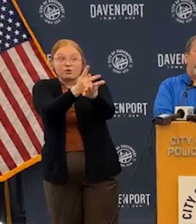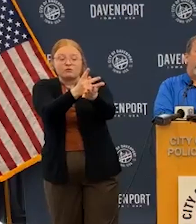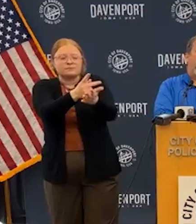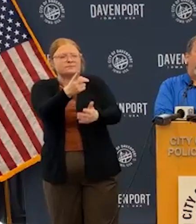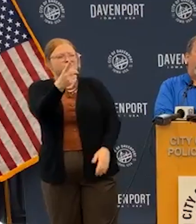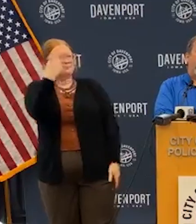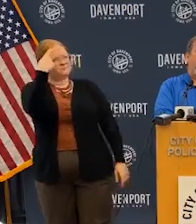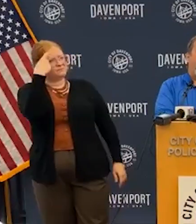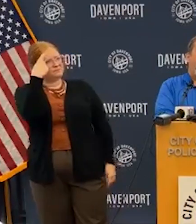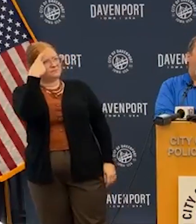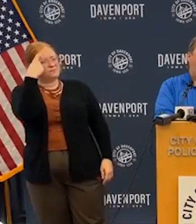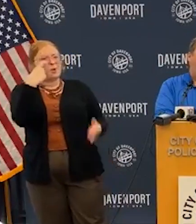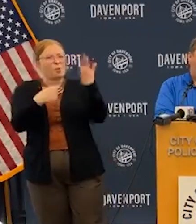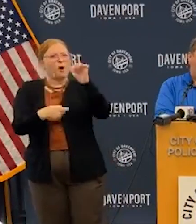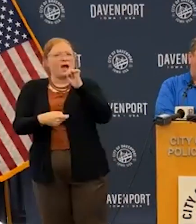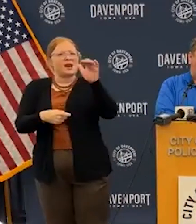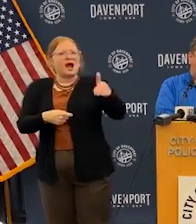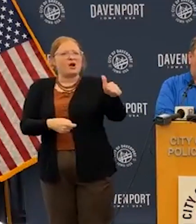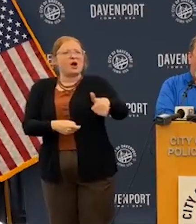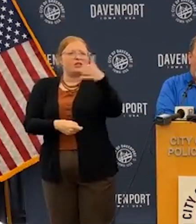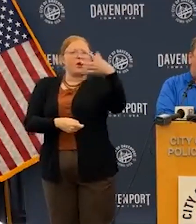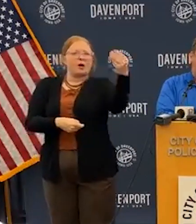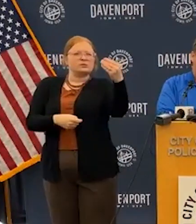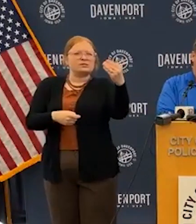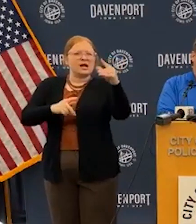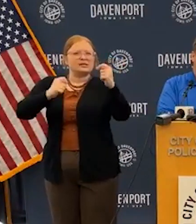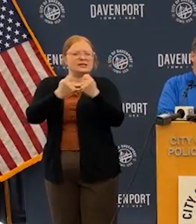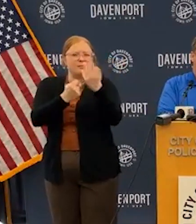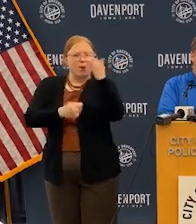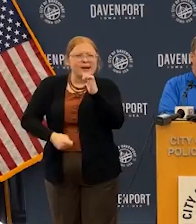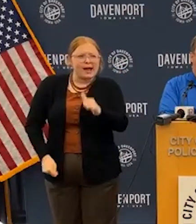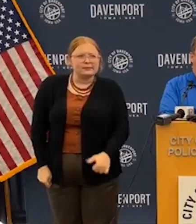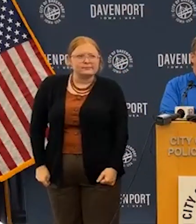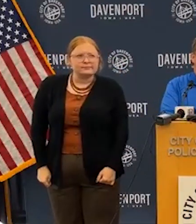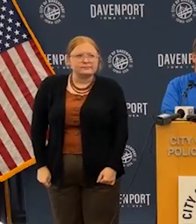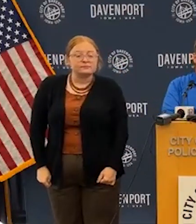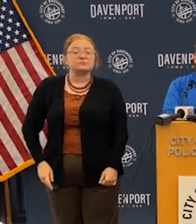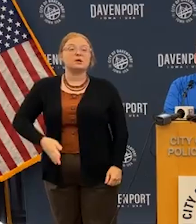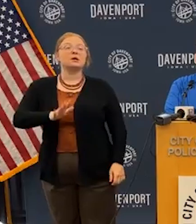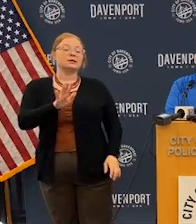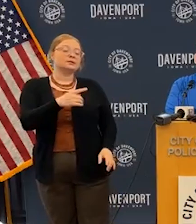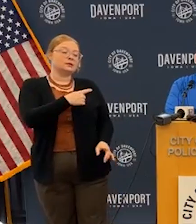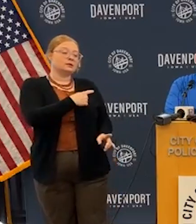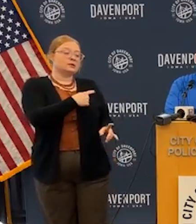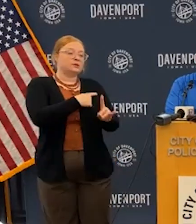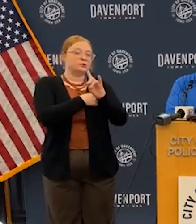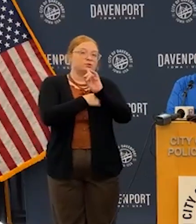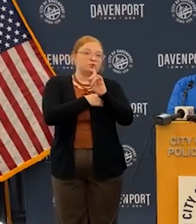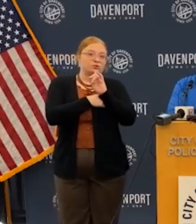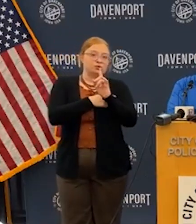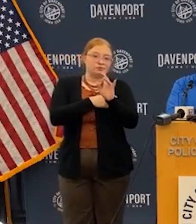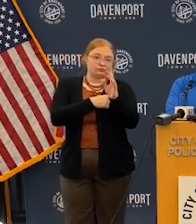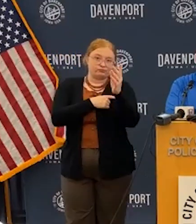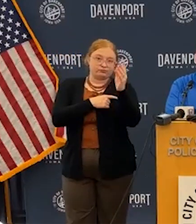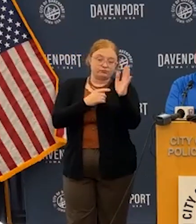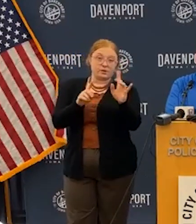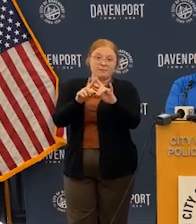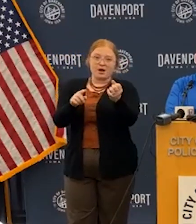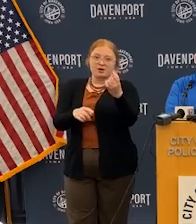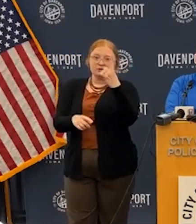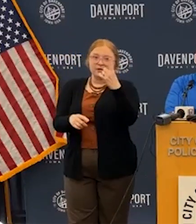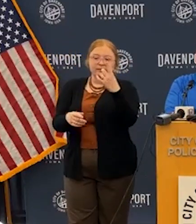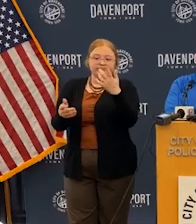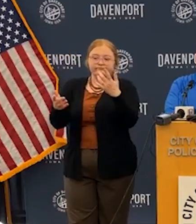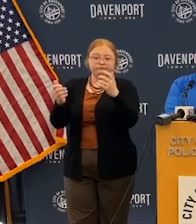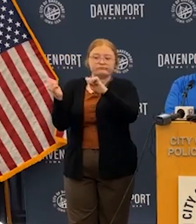my, you know, the best answer I have, a professional engineer is certified, right? They put their stamp on that. That's their professional career